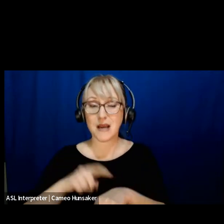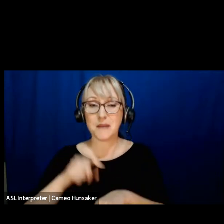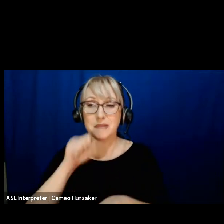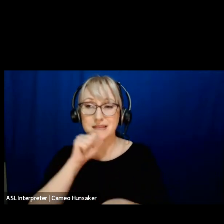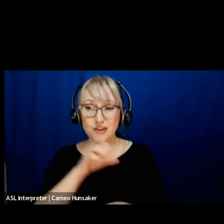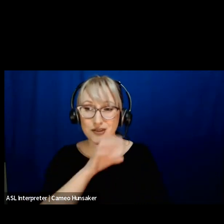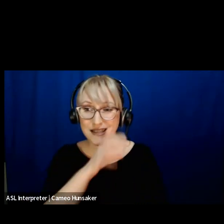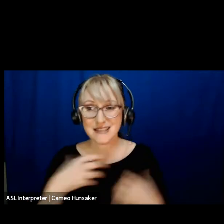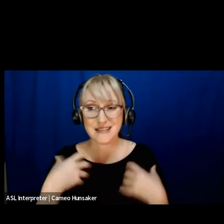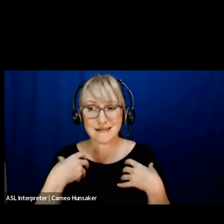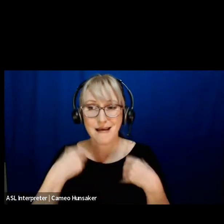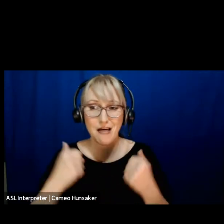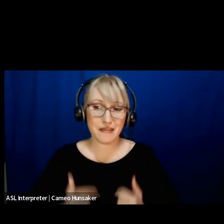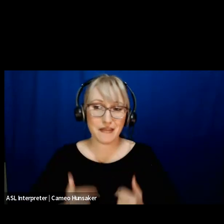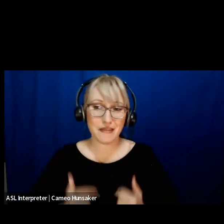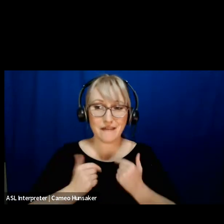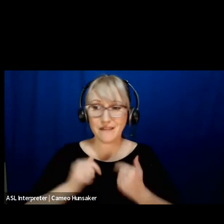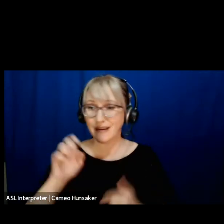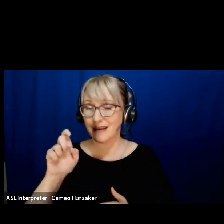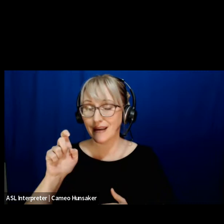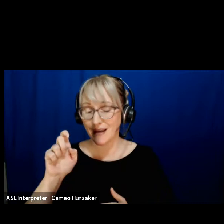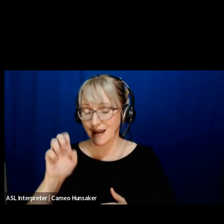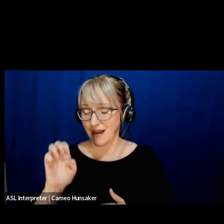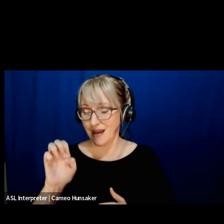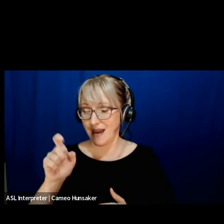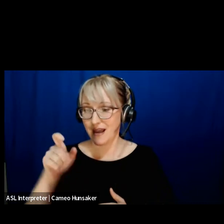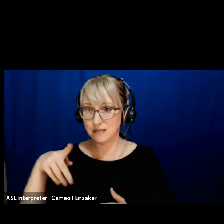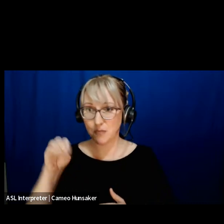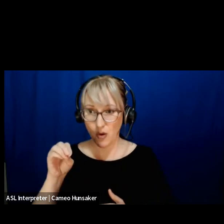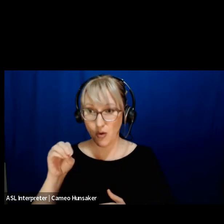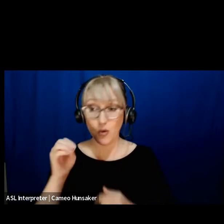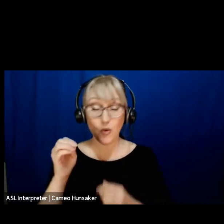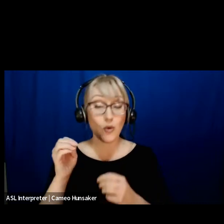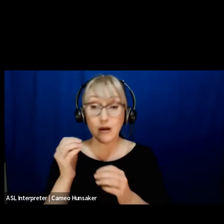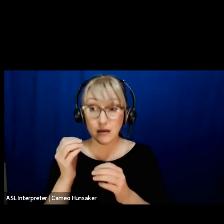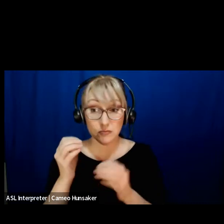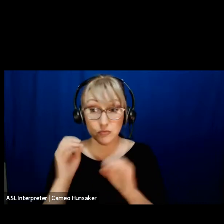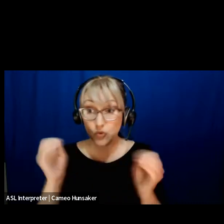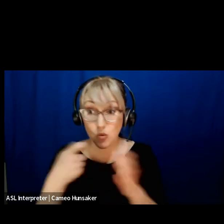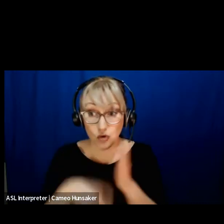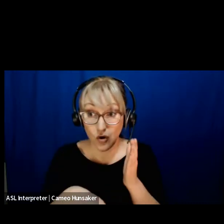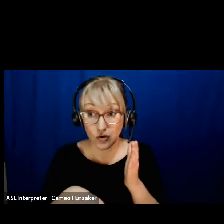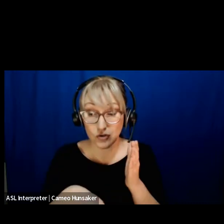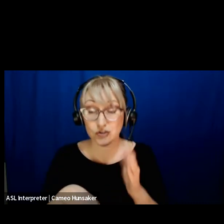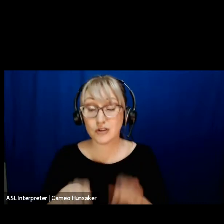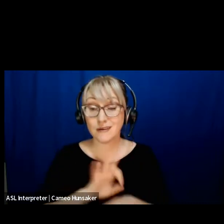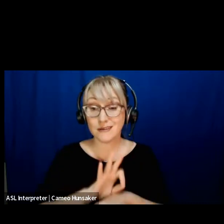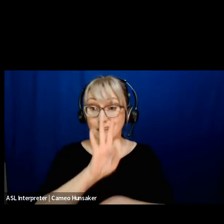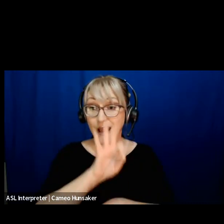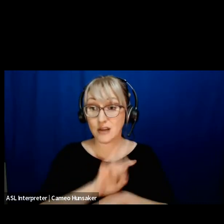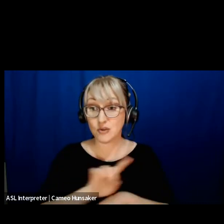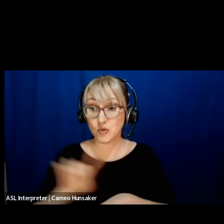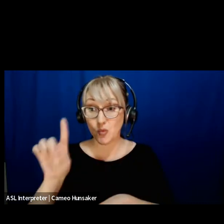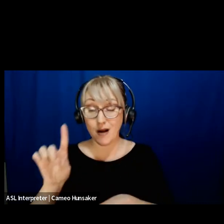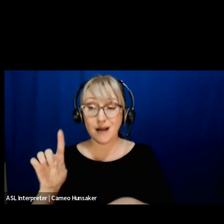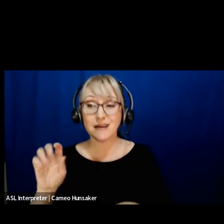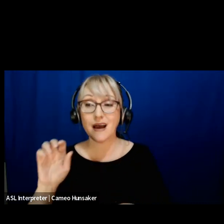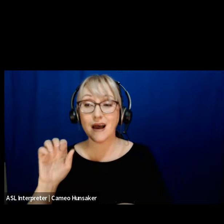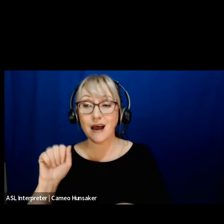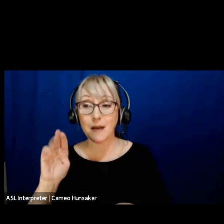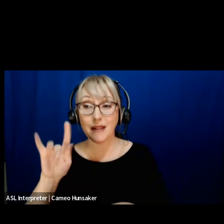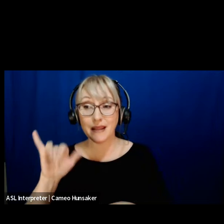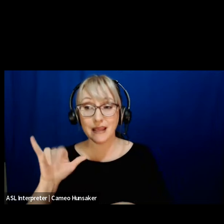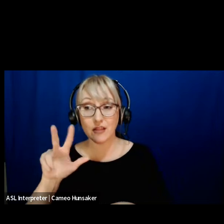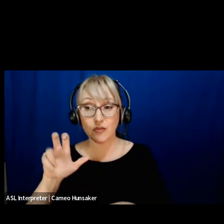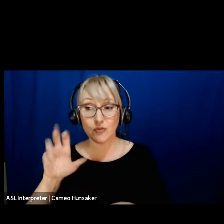Expo, and it's free. It's from 9 a.m. to 1 p.m. at Ability 360. There is an Eventbrite place where you